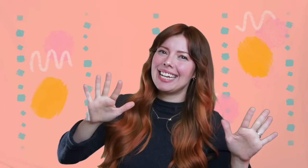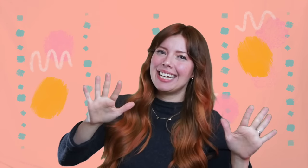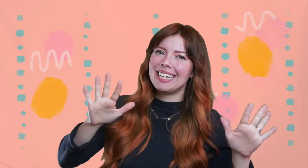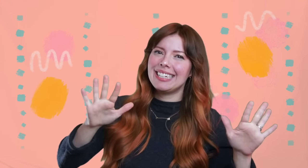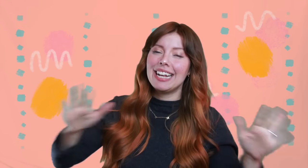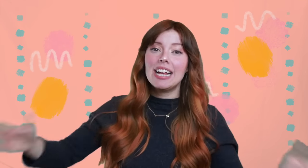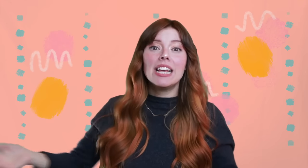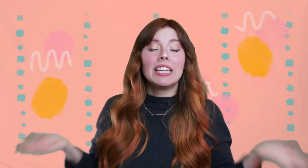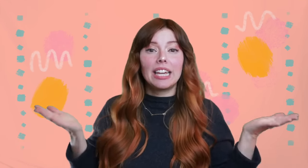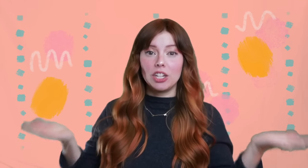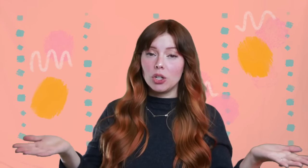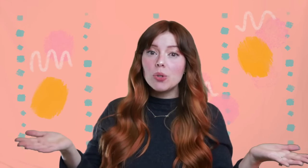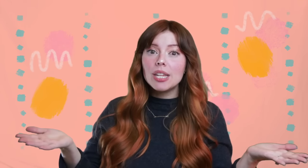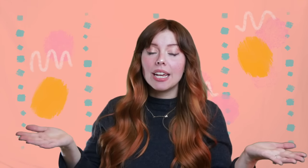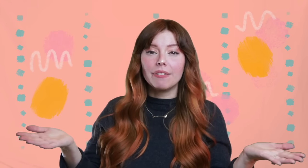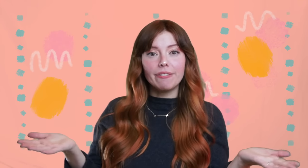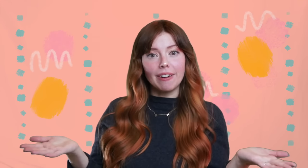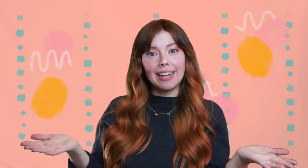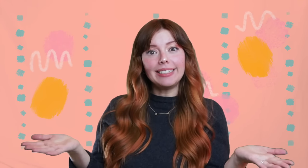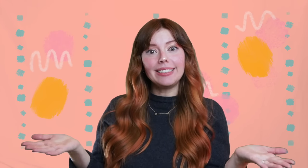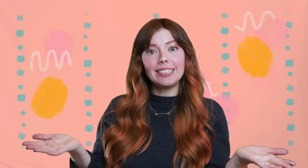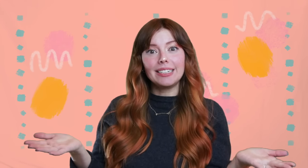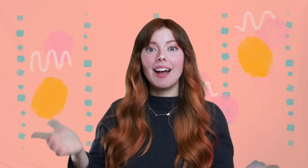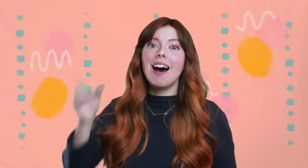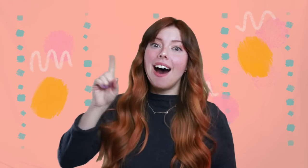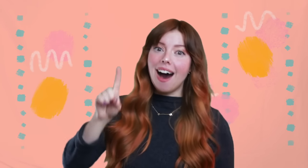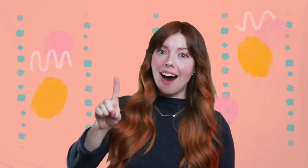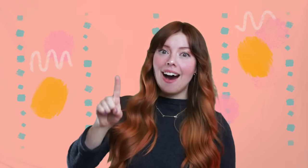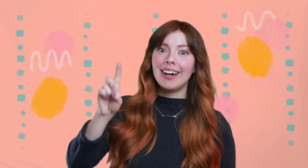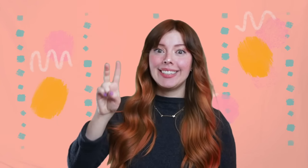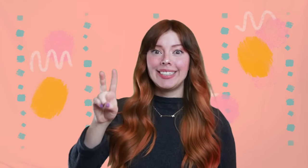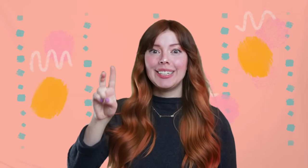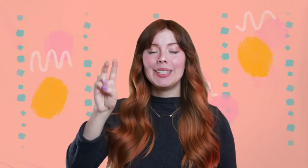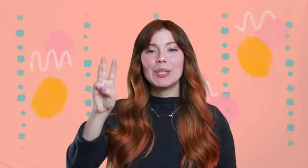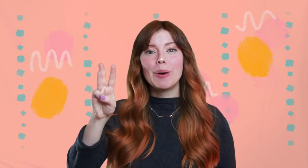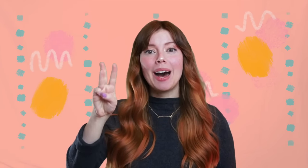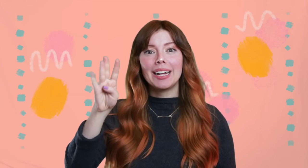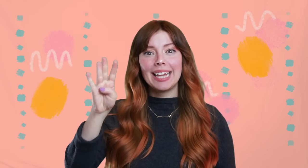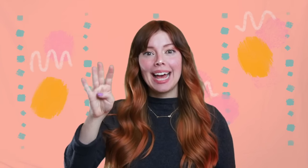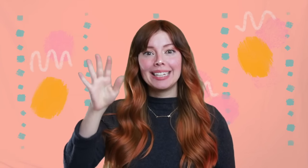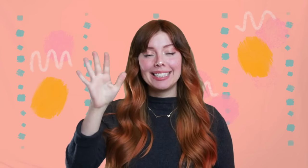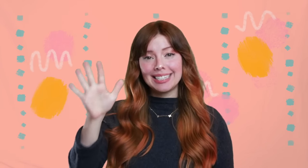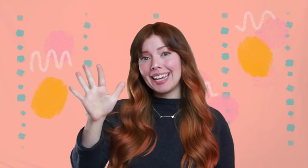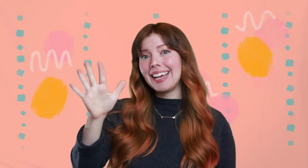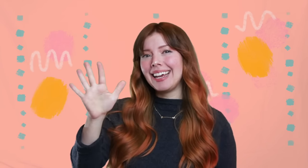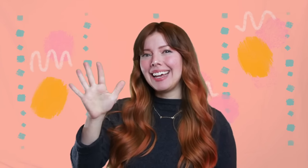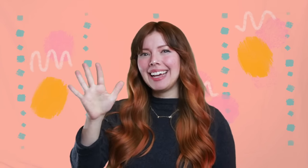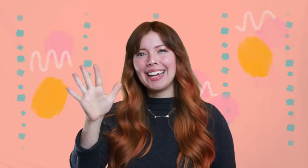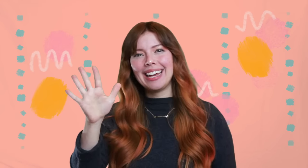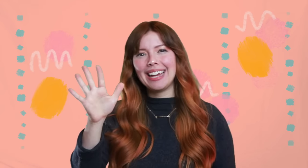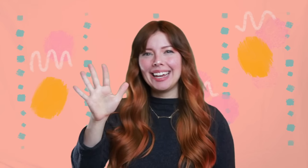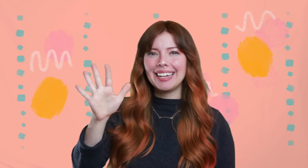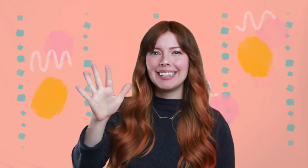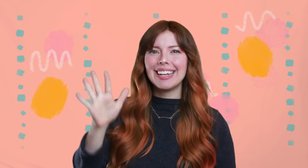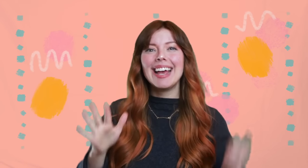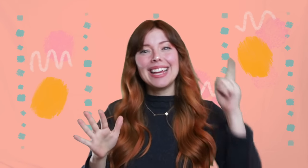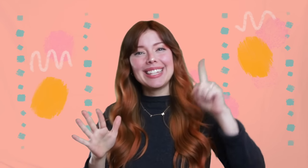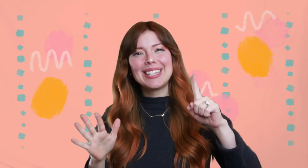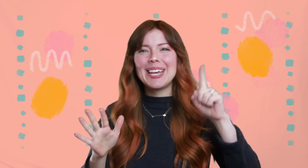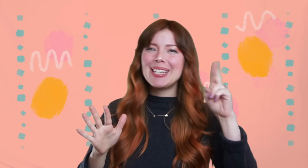1, 2, 3, 4, 5, 6, 7, 8, 9, 10, 10, 10, 10, 10. Can you sing in French? Un, deux, trois, quatre, cinq. Six,